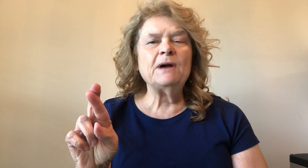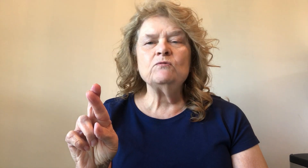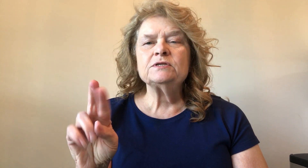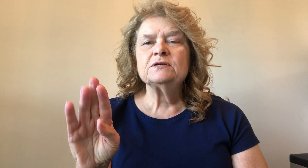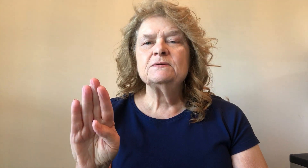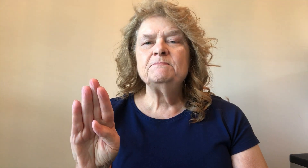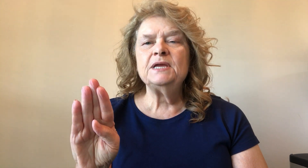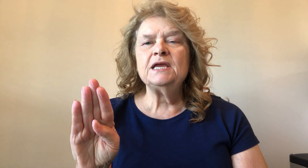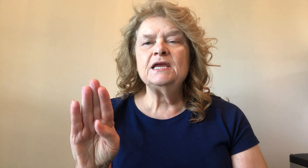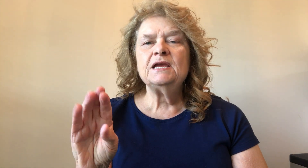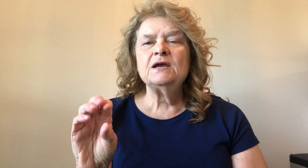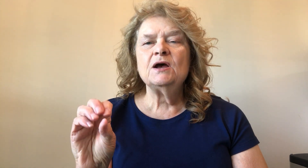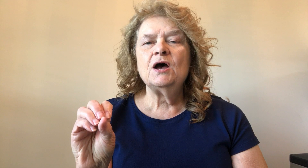Boat,